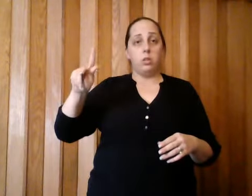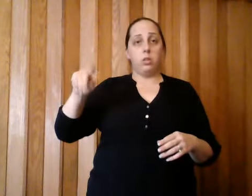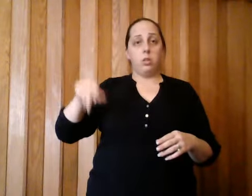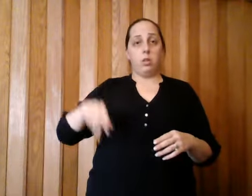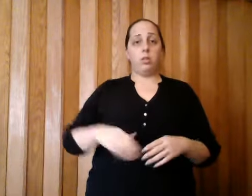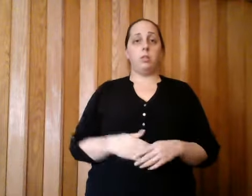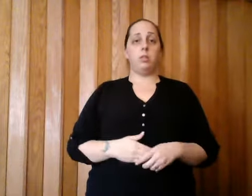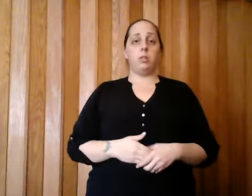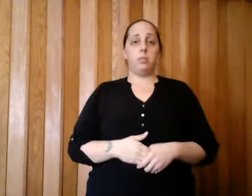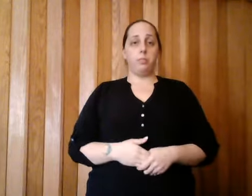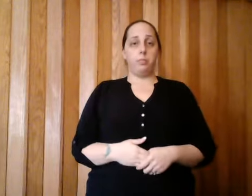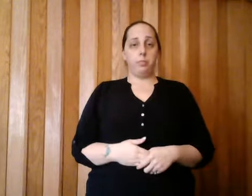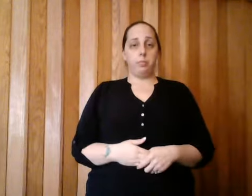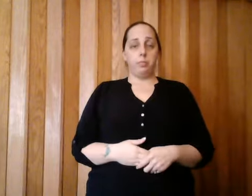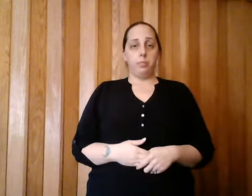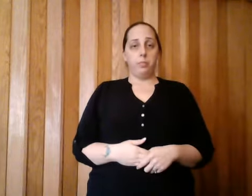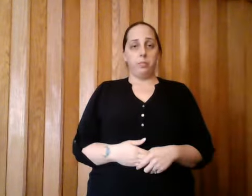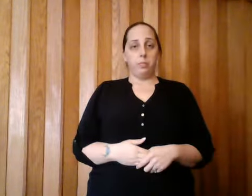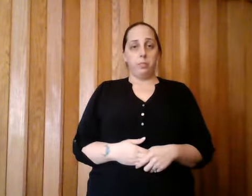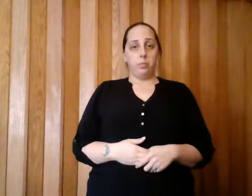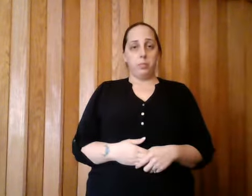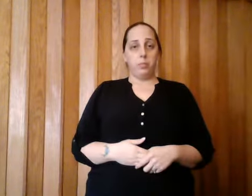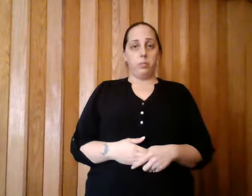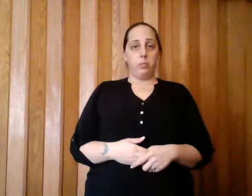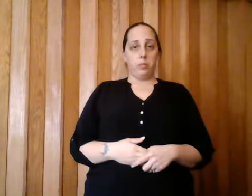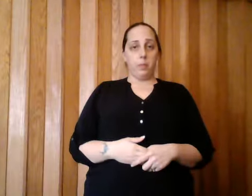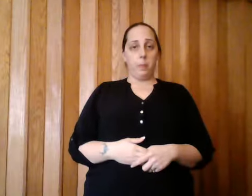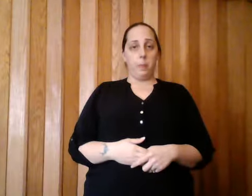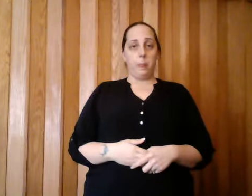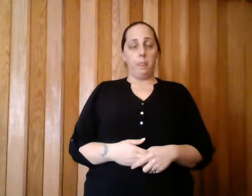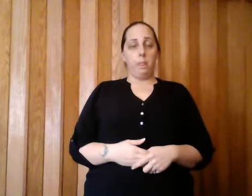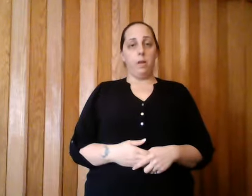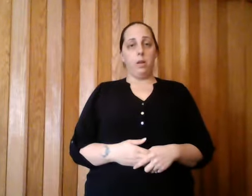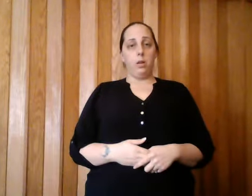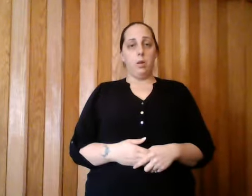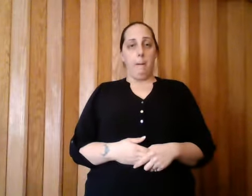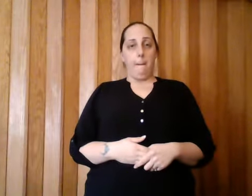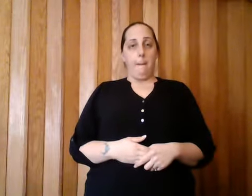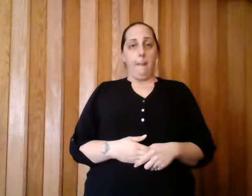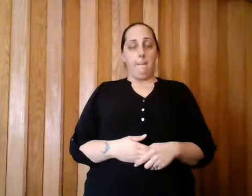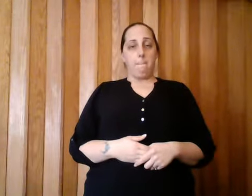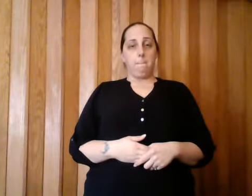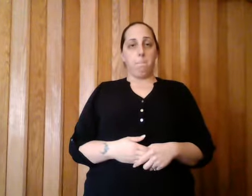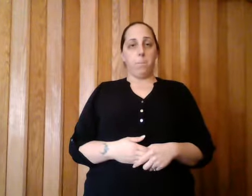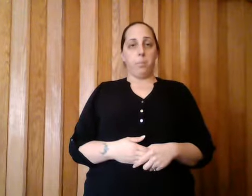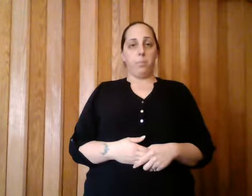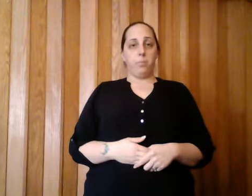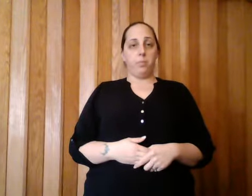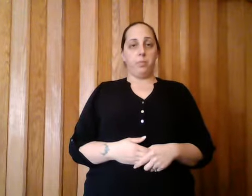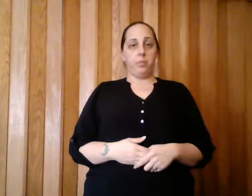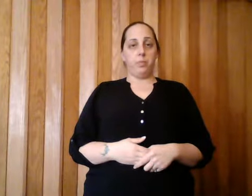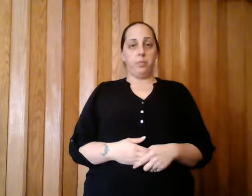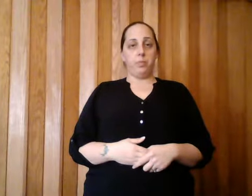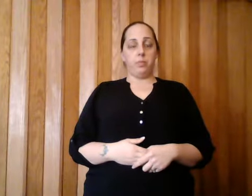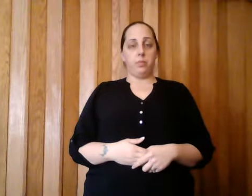And so, out of my backyard, I picked up a big rock, and on it I wrote the word, I wrote the name Peter, and did with big